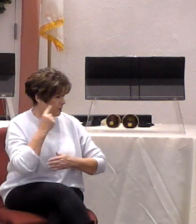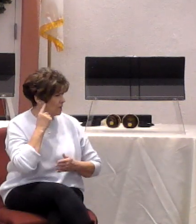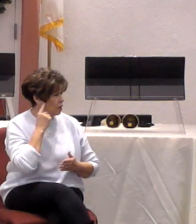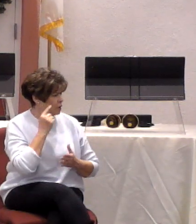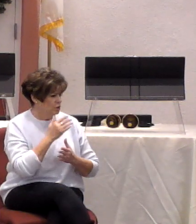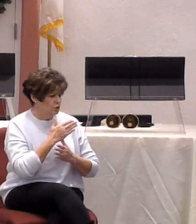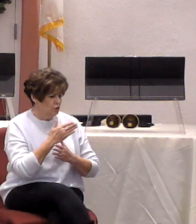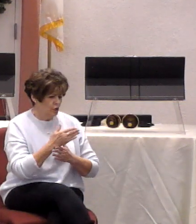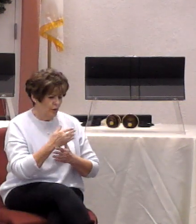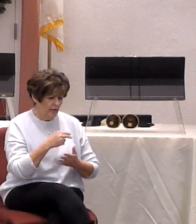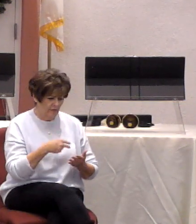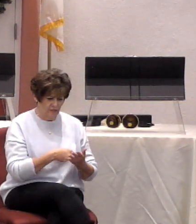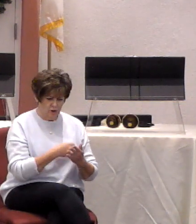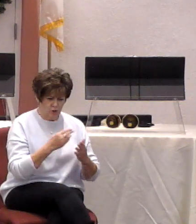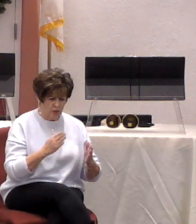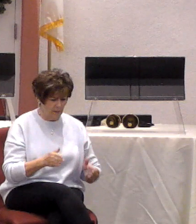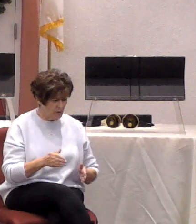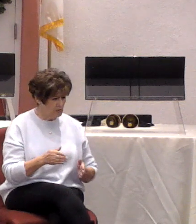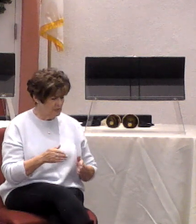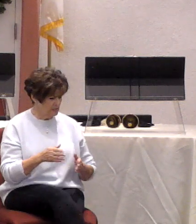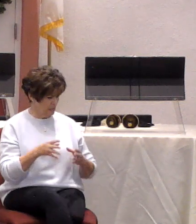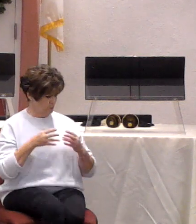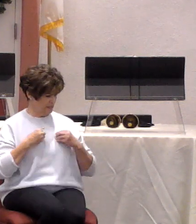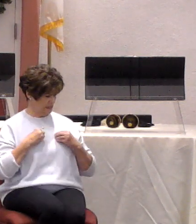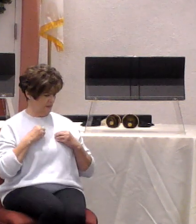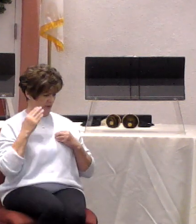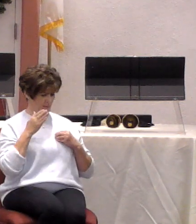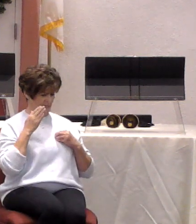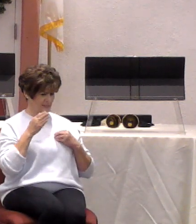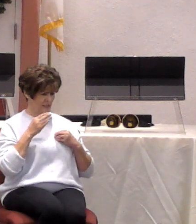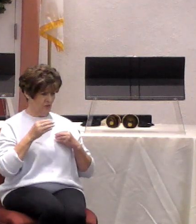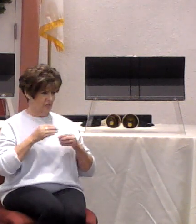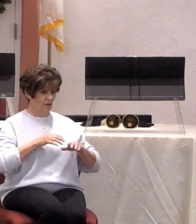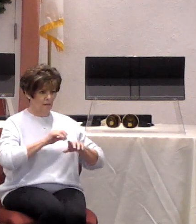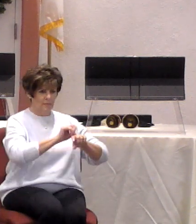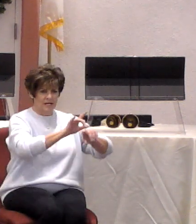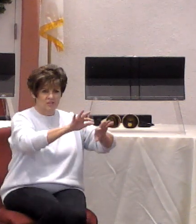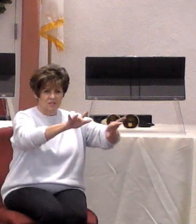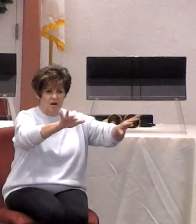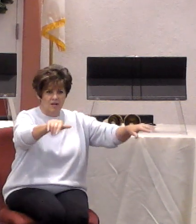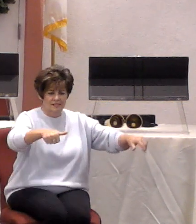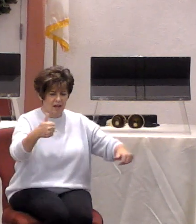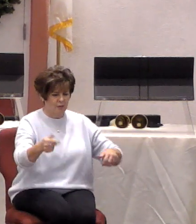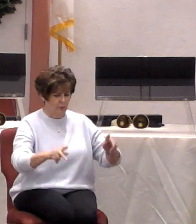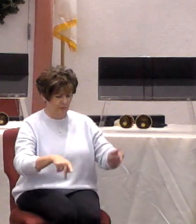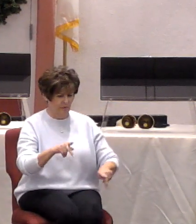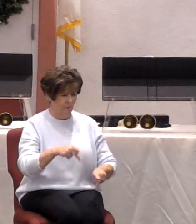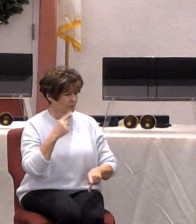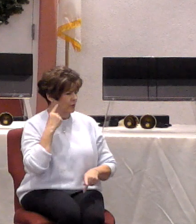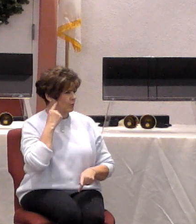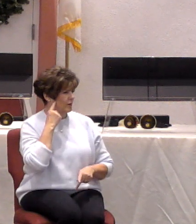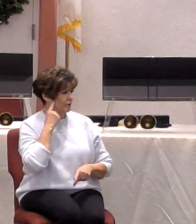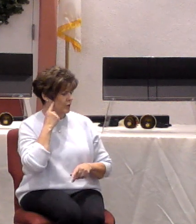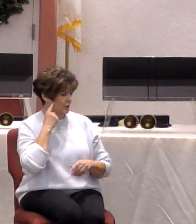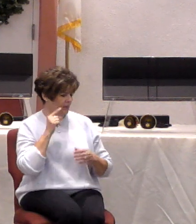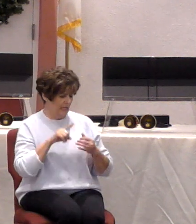of the shepherds as they received the message and passed it on to others. And we have heard the conclusion of the